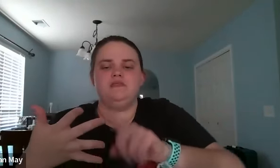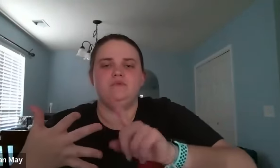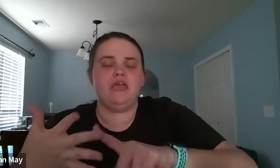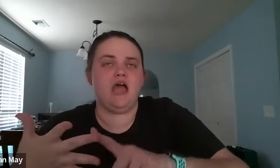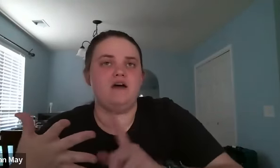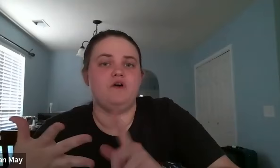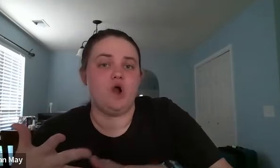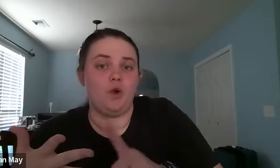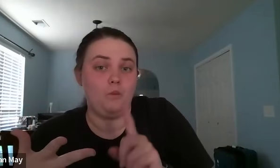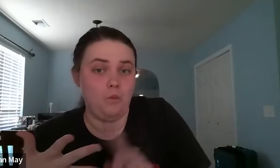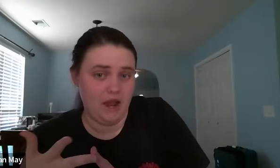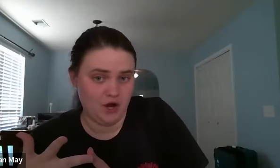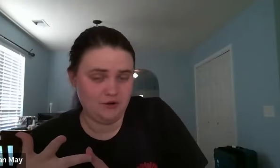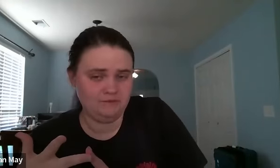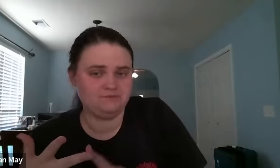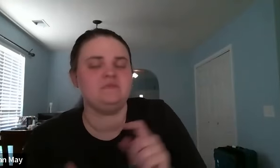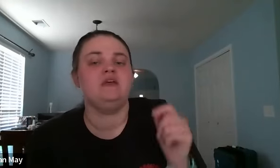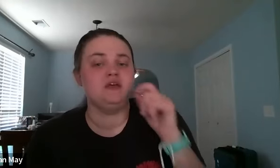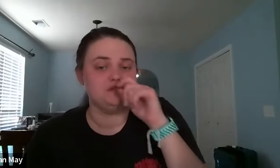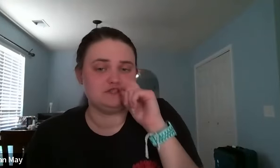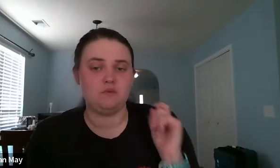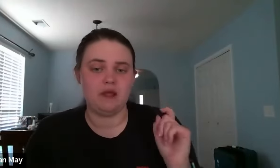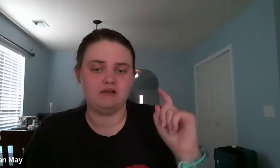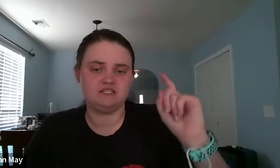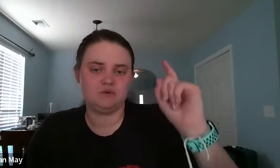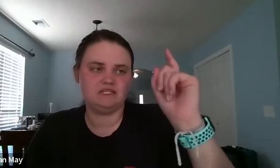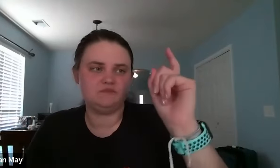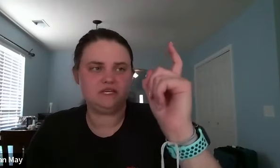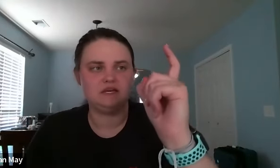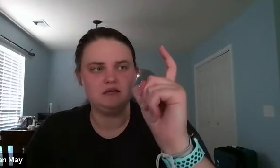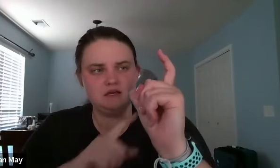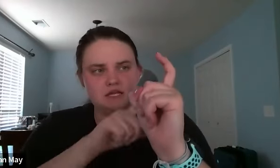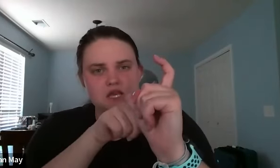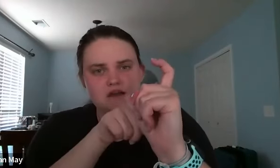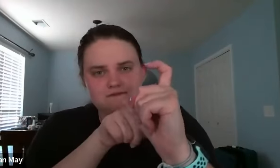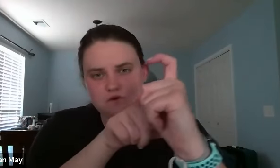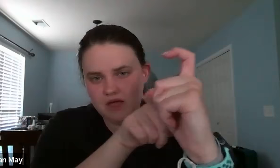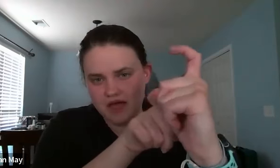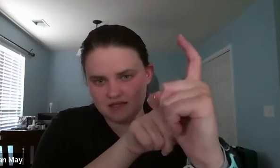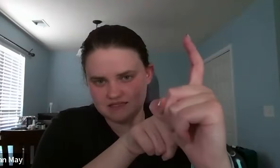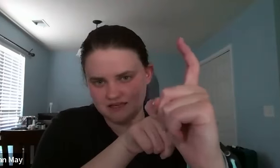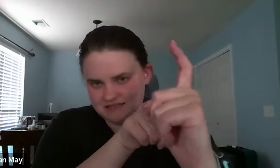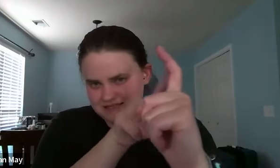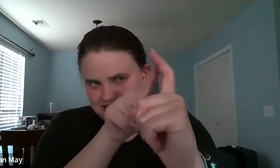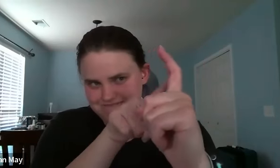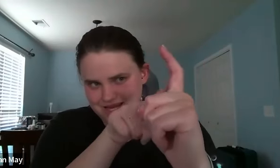Then we have our where. So where is going to be not a full X, like a slight